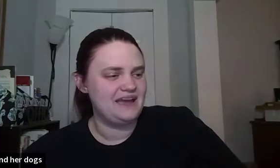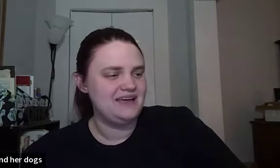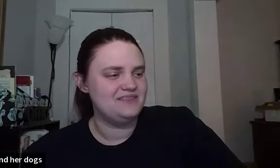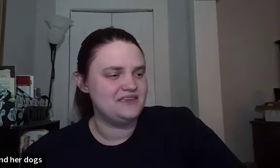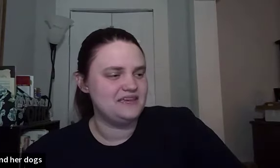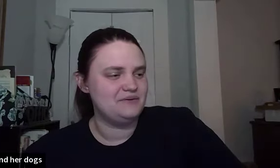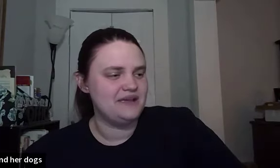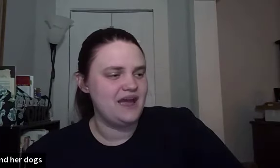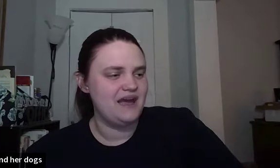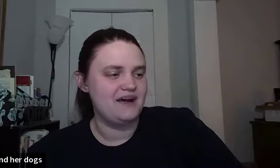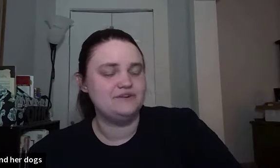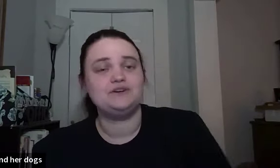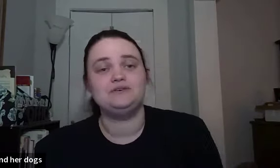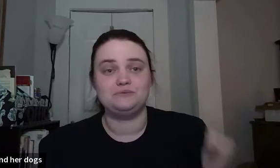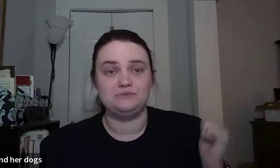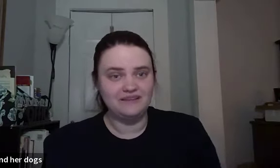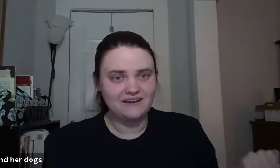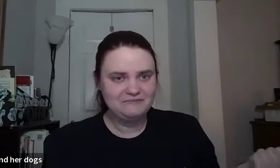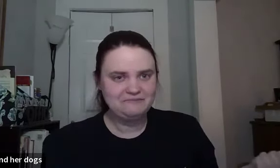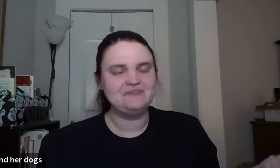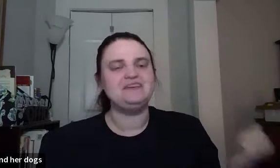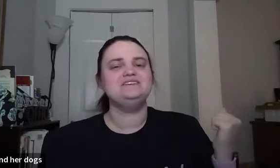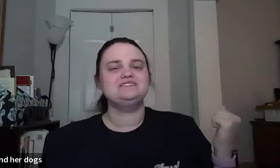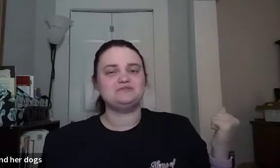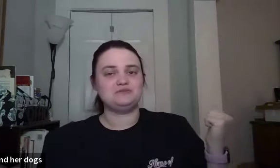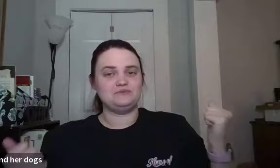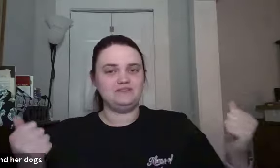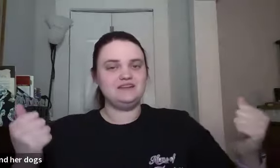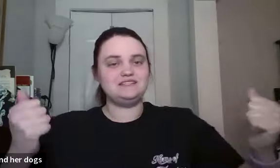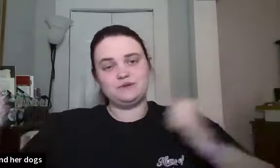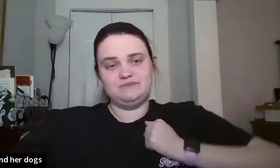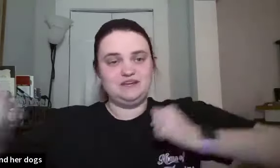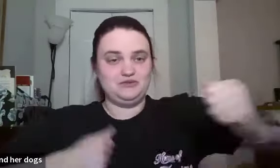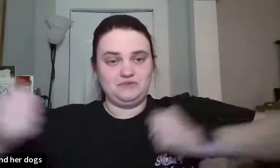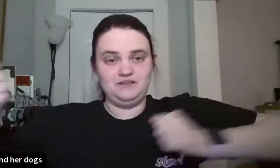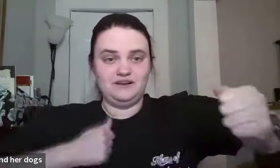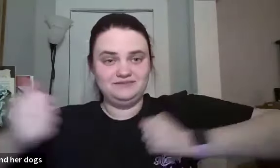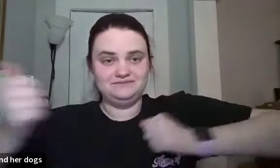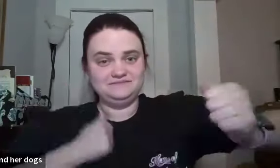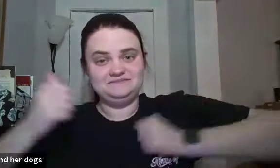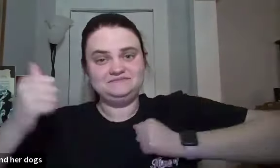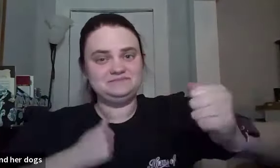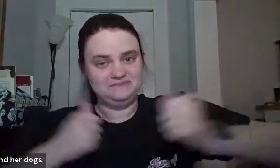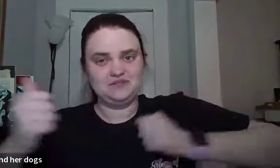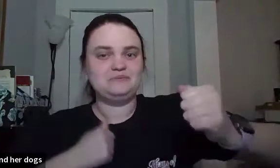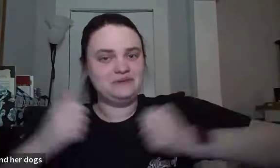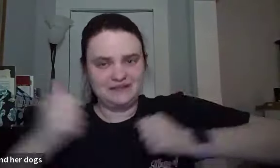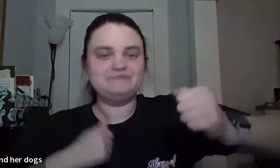Okay, then we have gorilla. So gorilla is going to be gorilla. Gorilla.